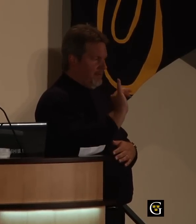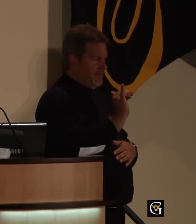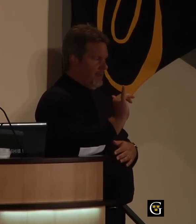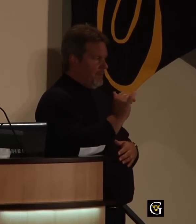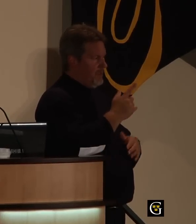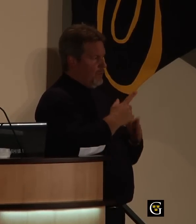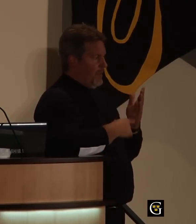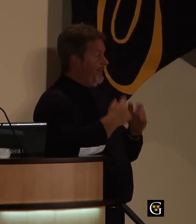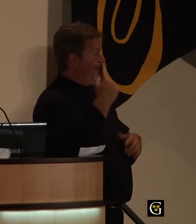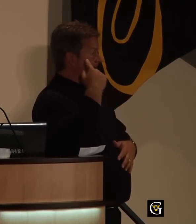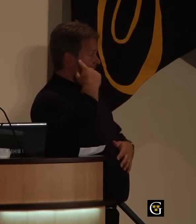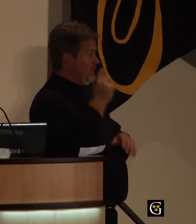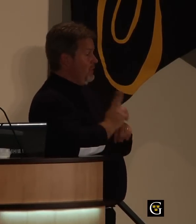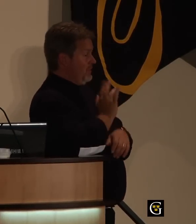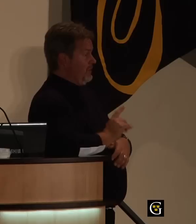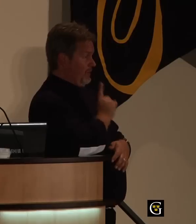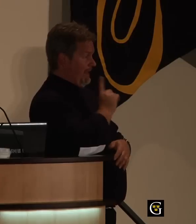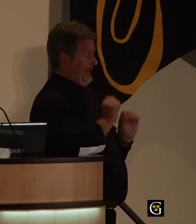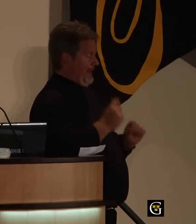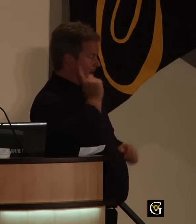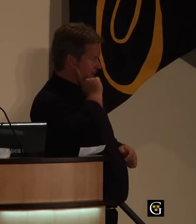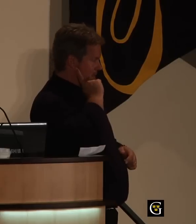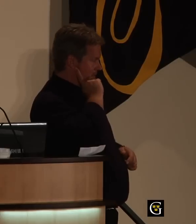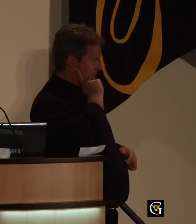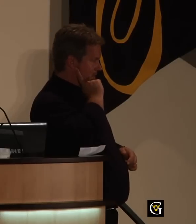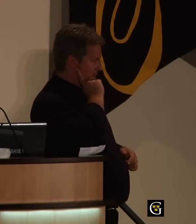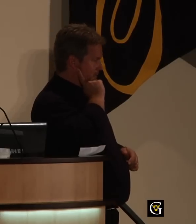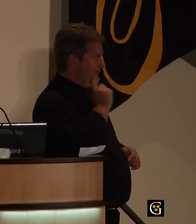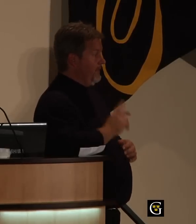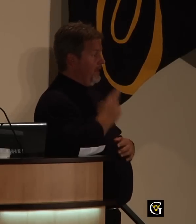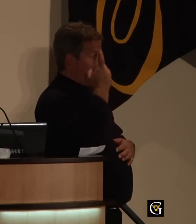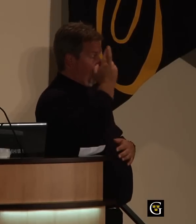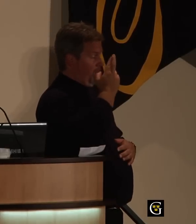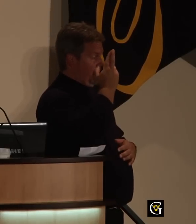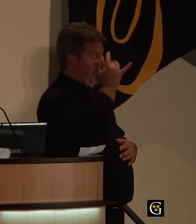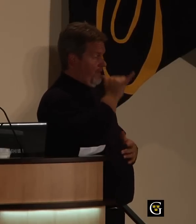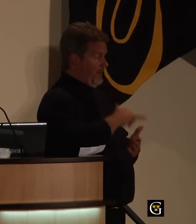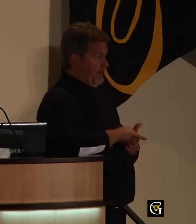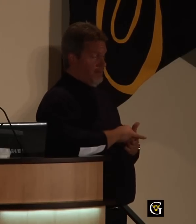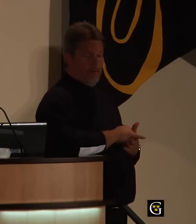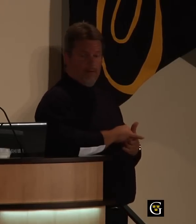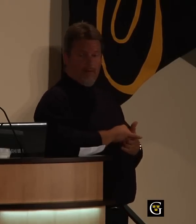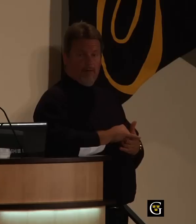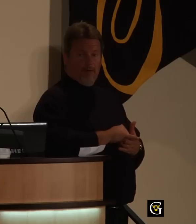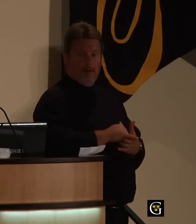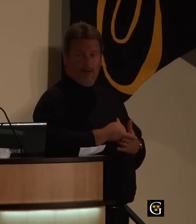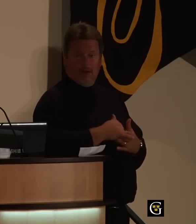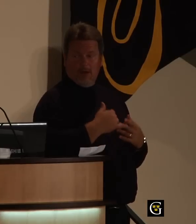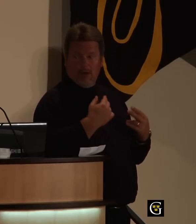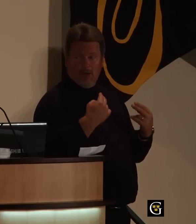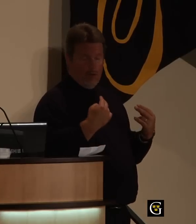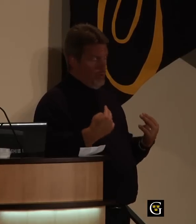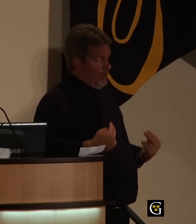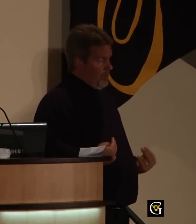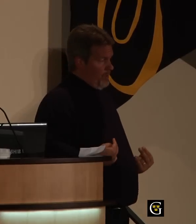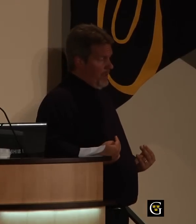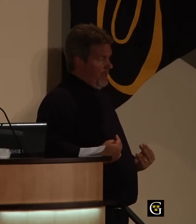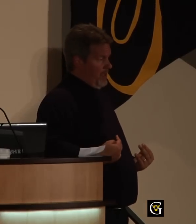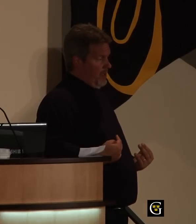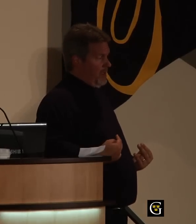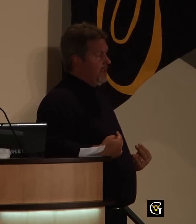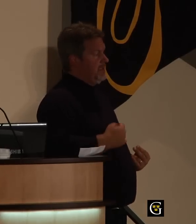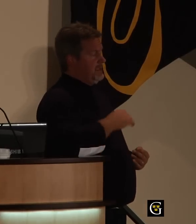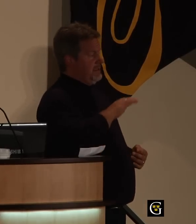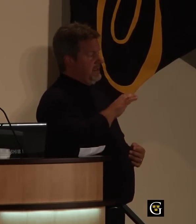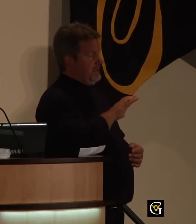the user hears. And the reason is that the human linear nervous system,